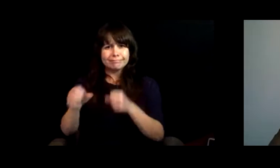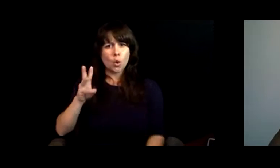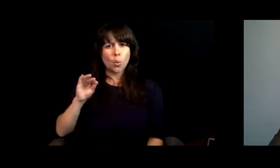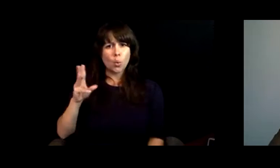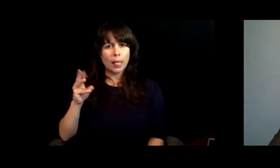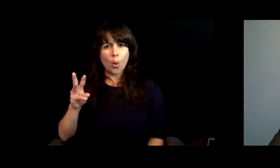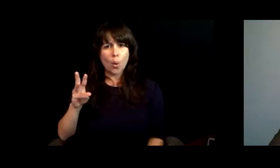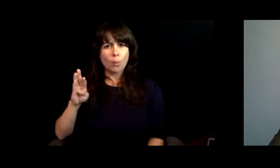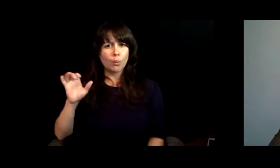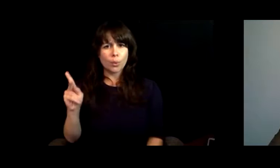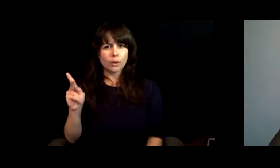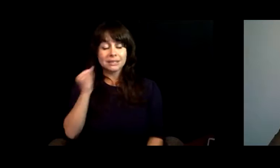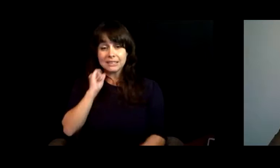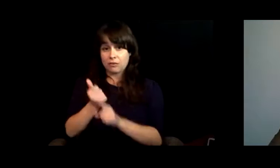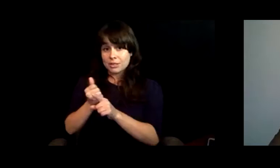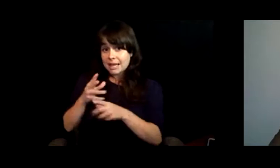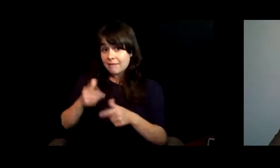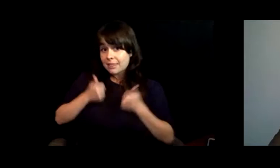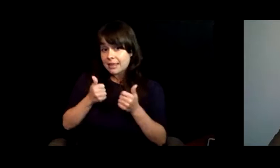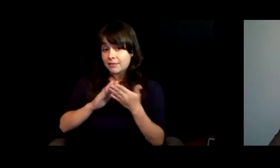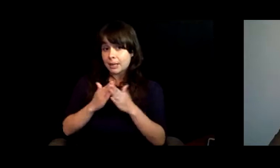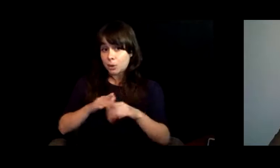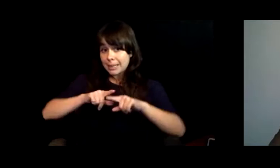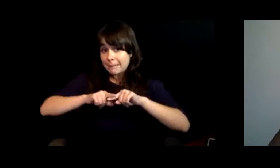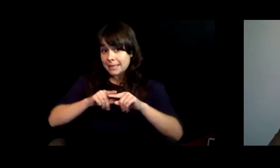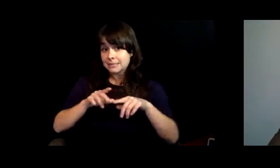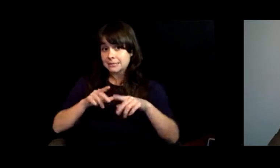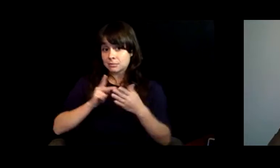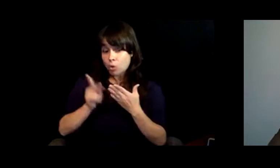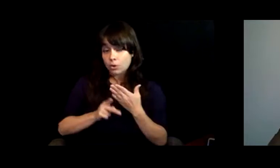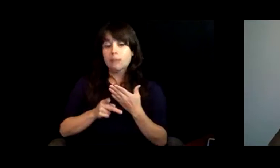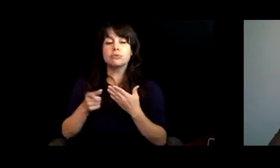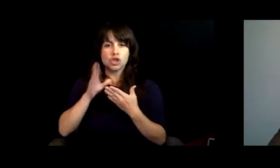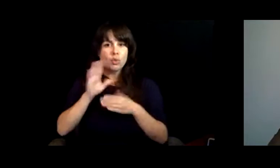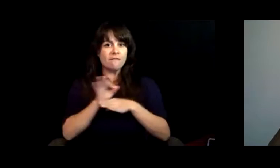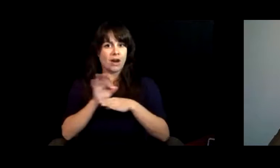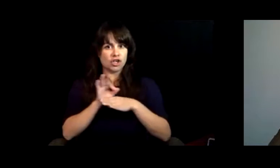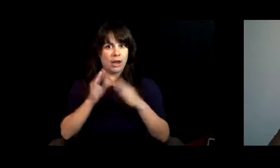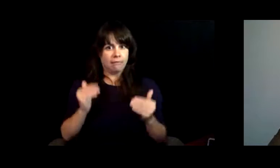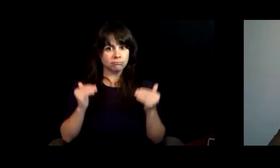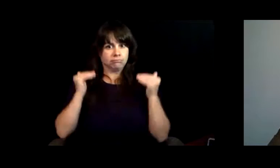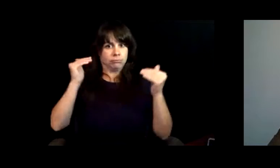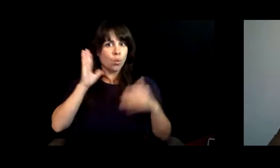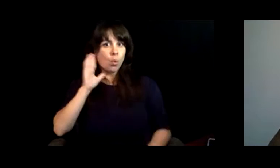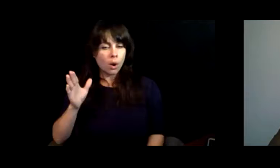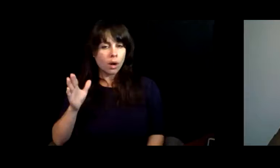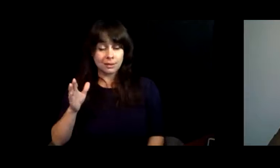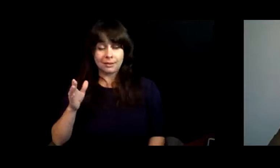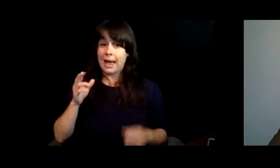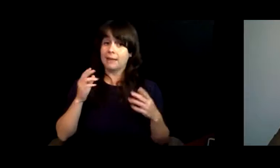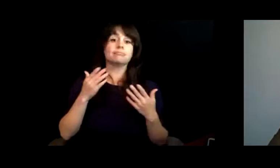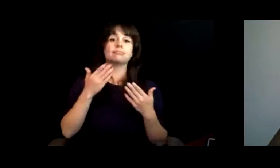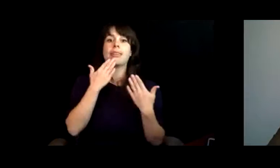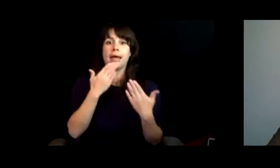had been in a community-based program, she would have been functioning at a much higher level. And hopefully she did after that, because one of the things that this whole program was about, and this goes